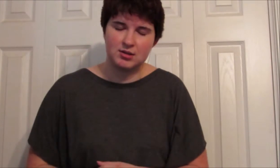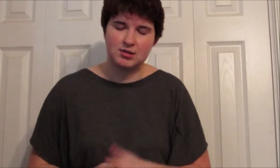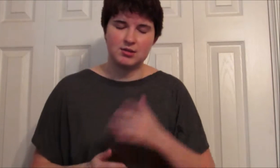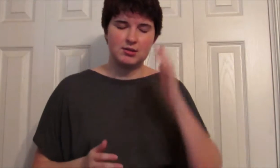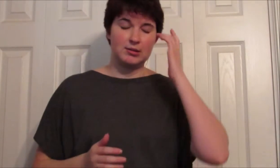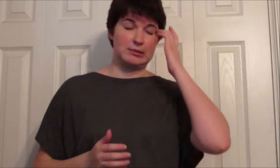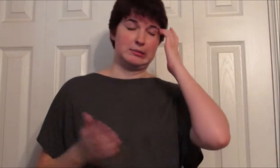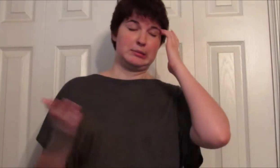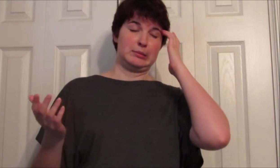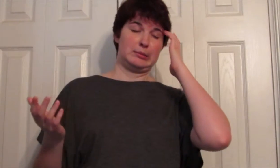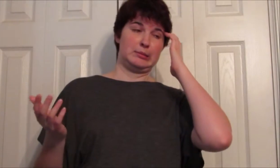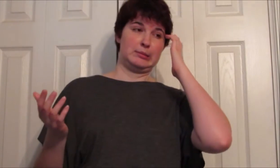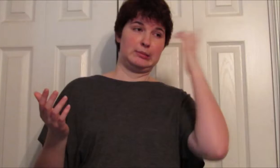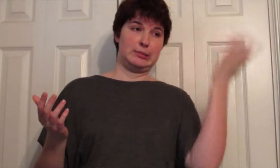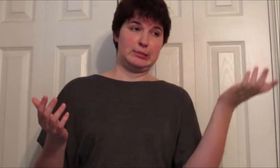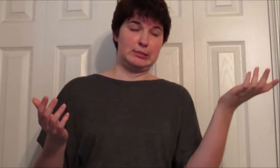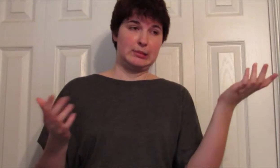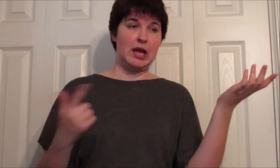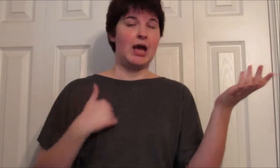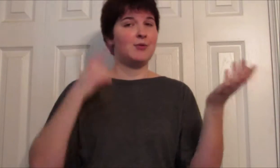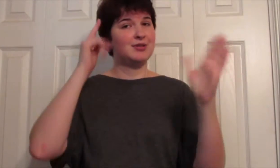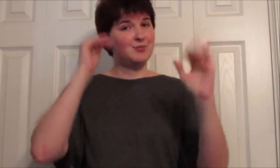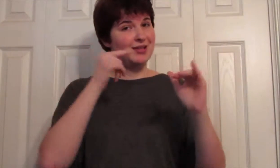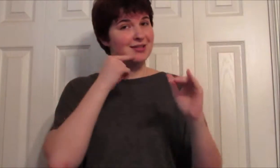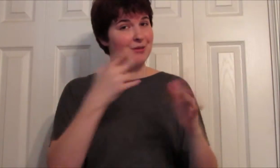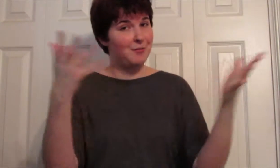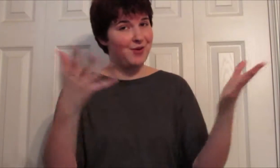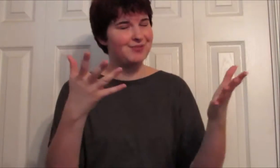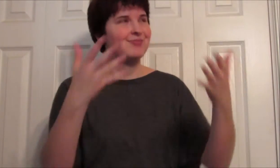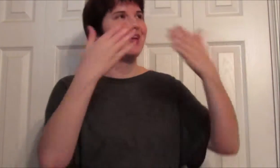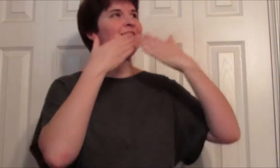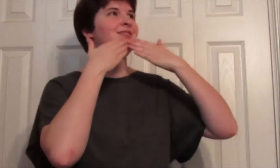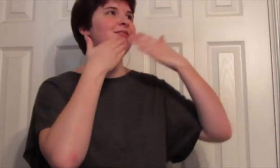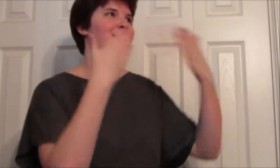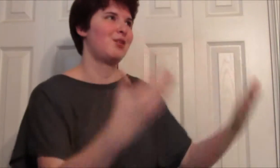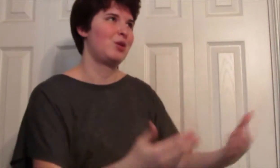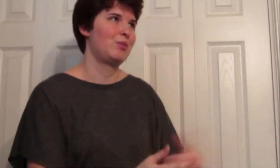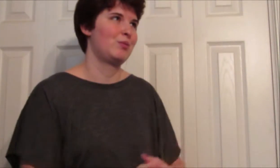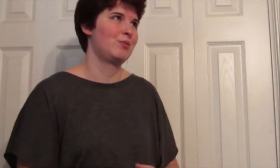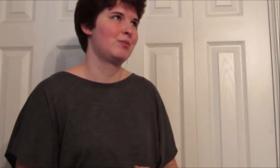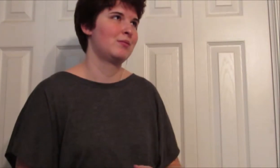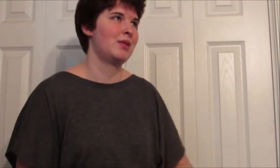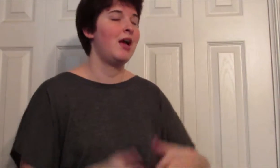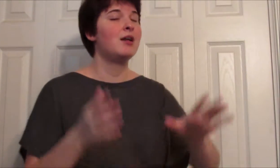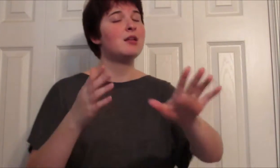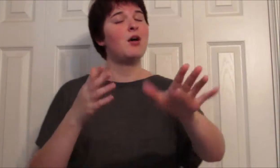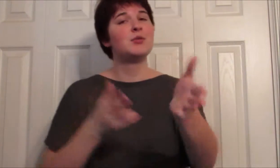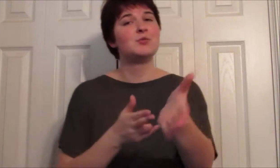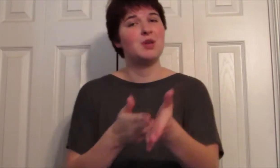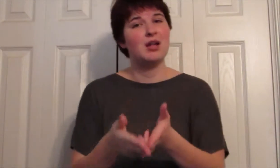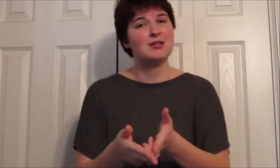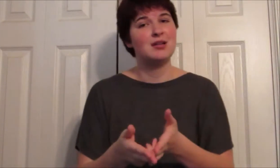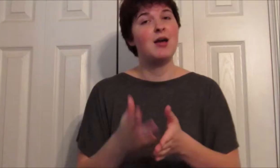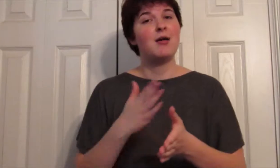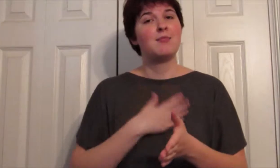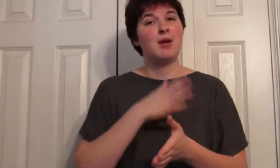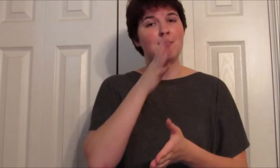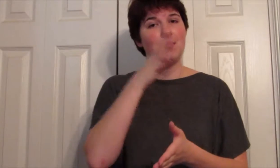that. I was expected to say, thank you. Now, let's just be real about this.